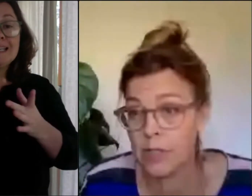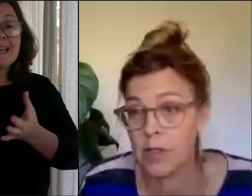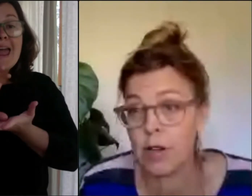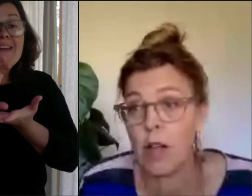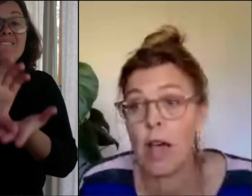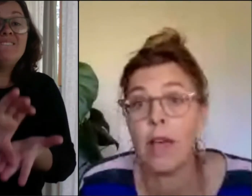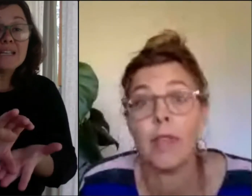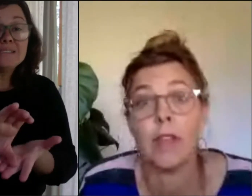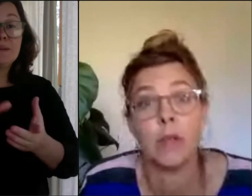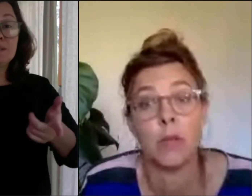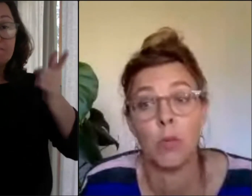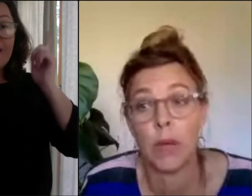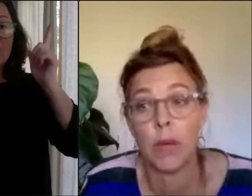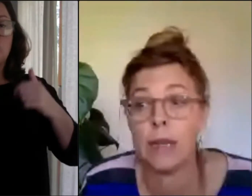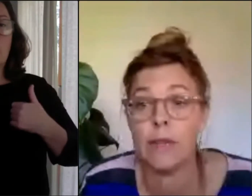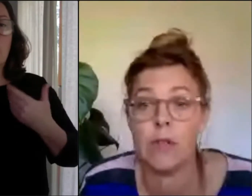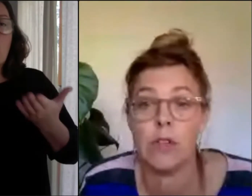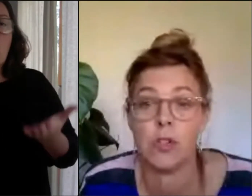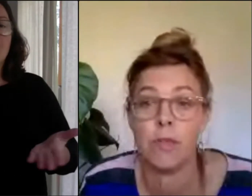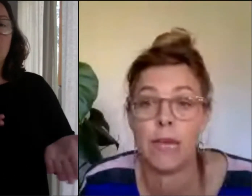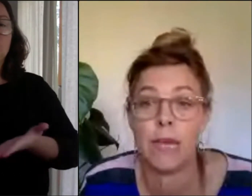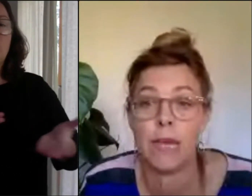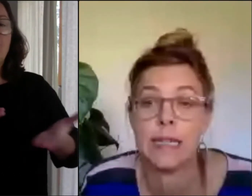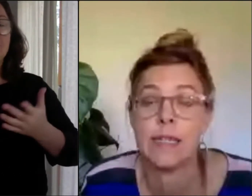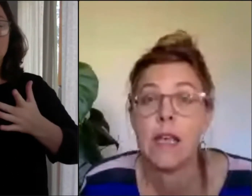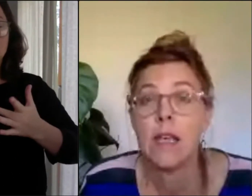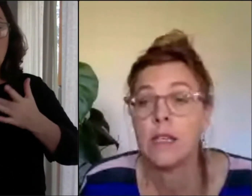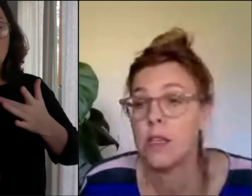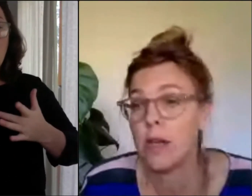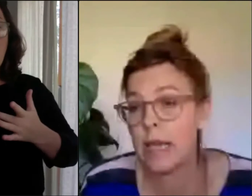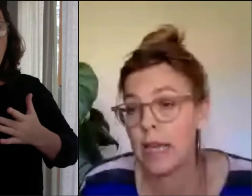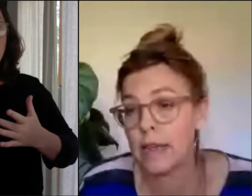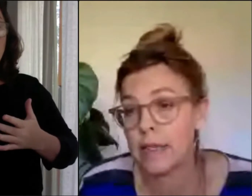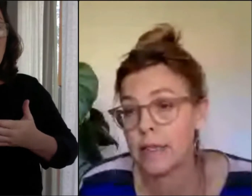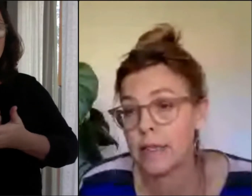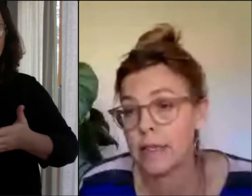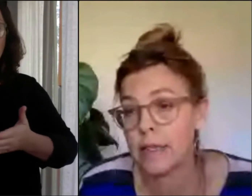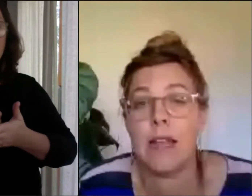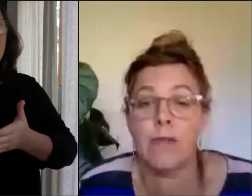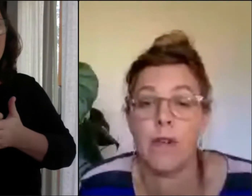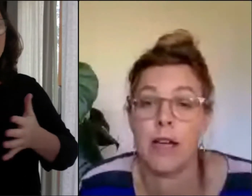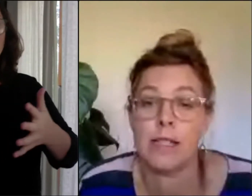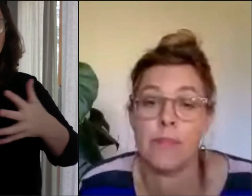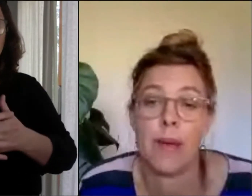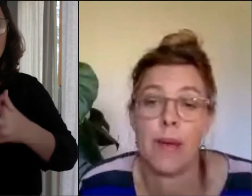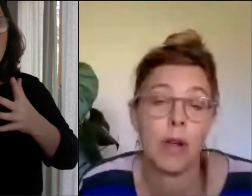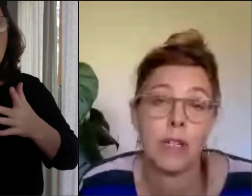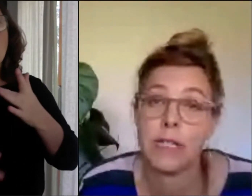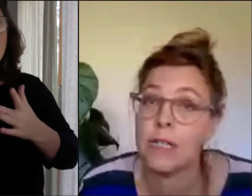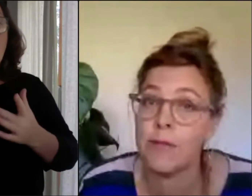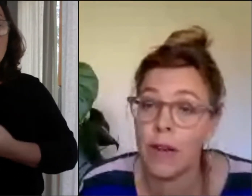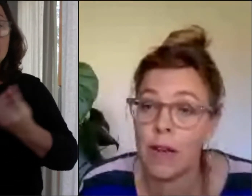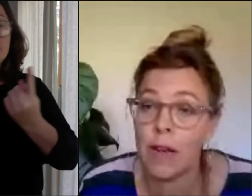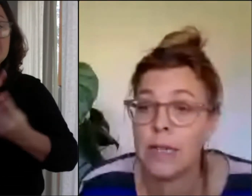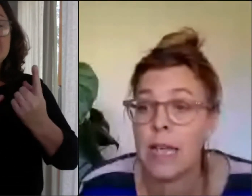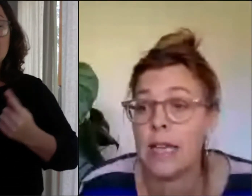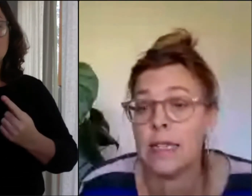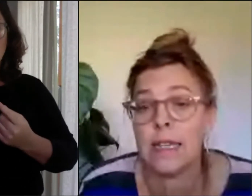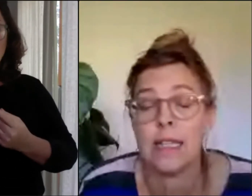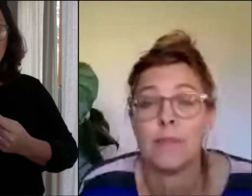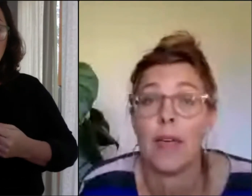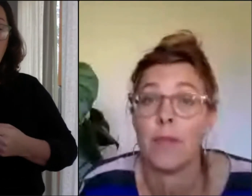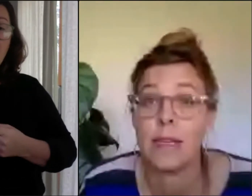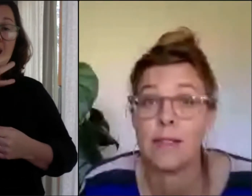their services online. They're doing weekly virtual meetings, so you can get first-hand advice about projects and development